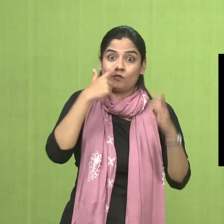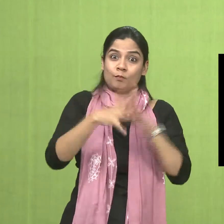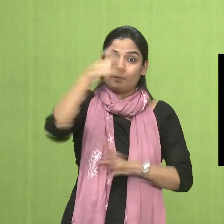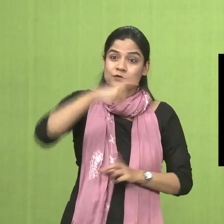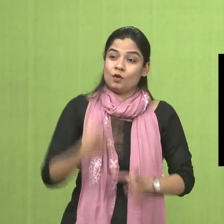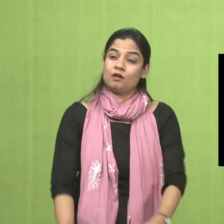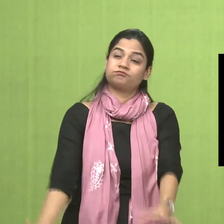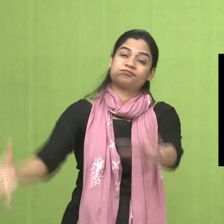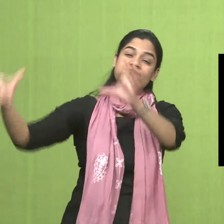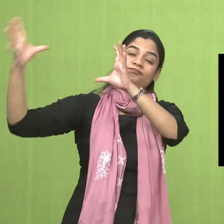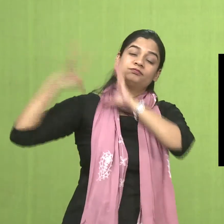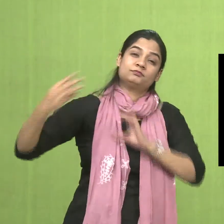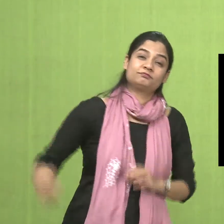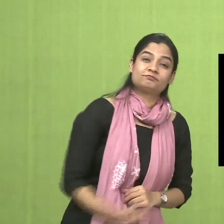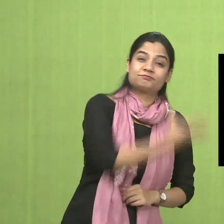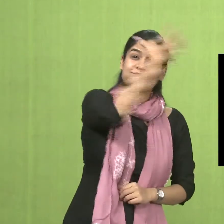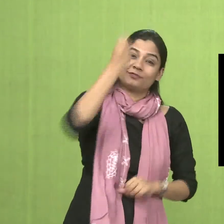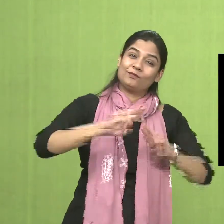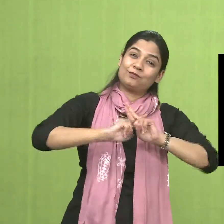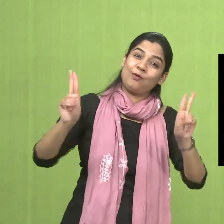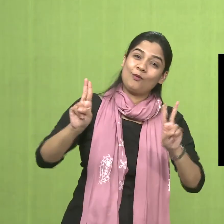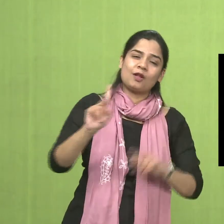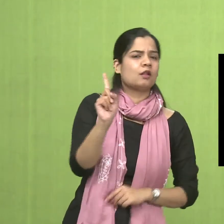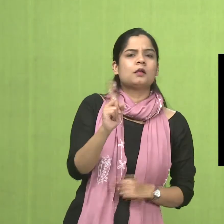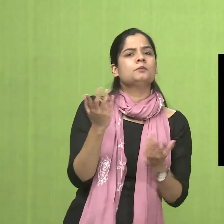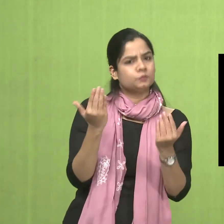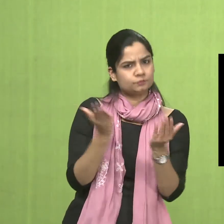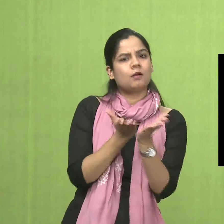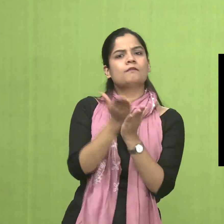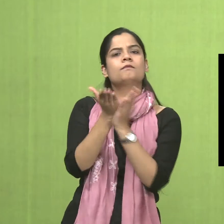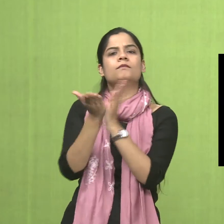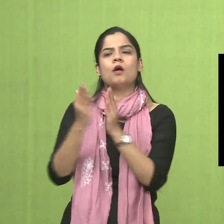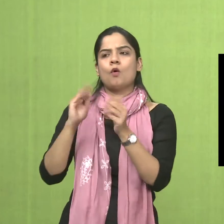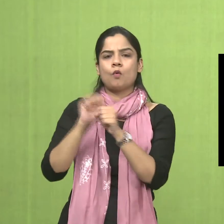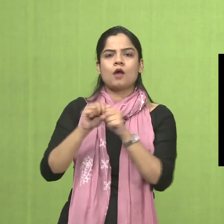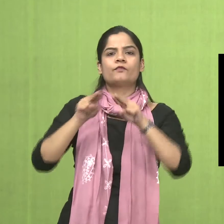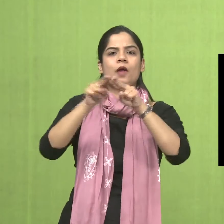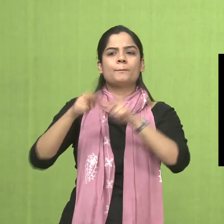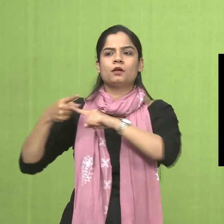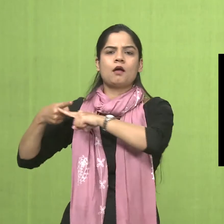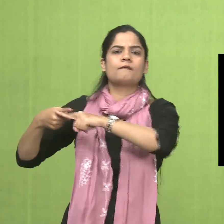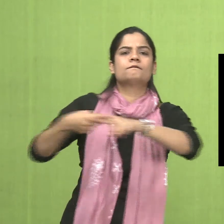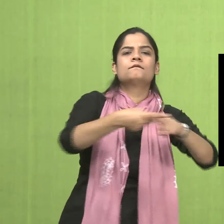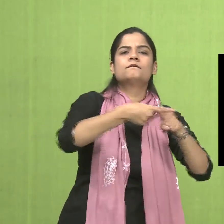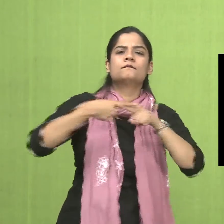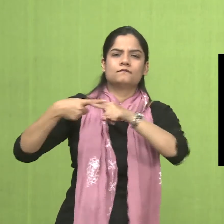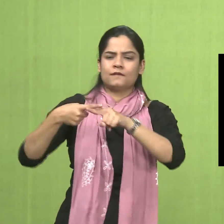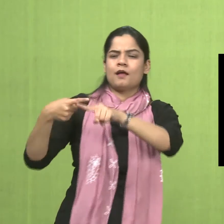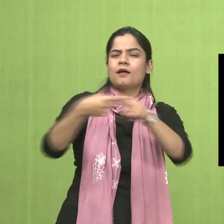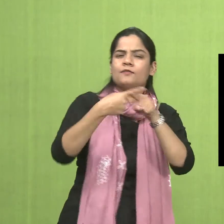do all the work. It can be burdened. So we should always divide the work in the family. For example, if a woman